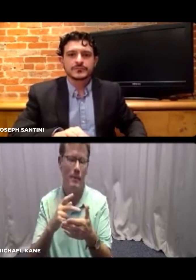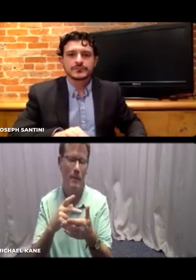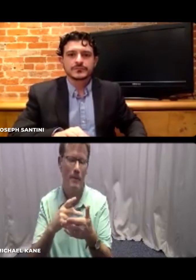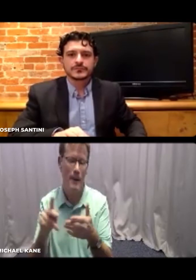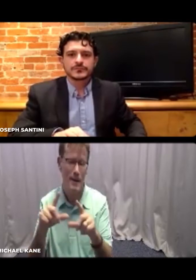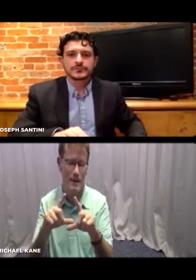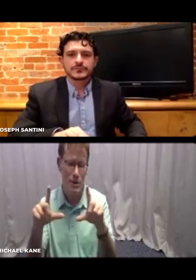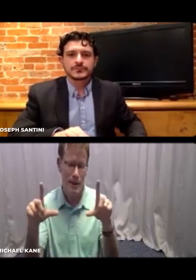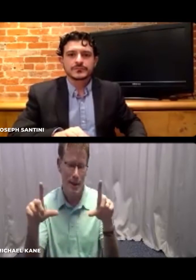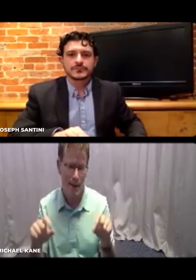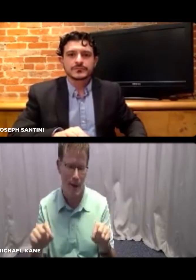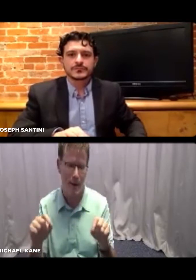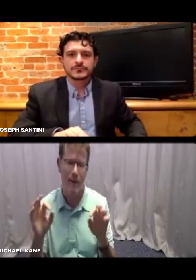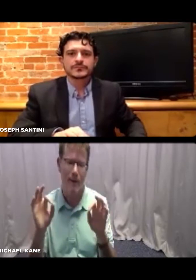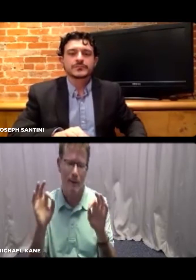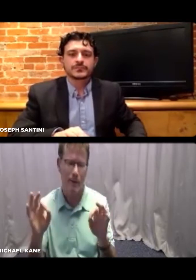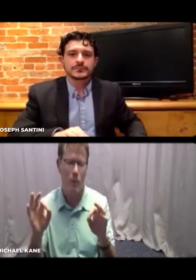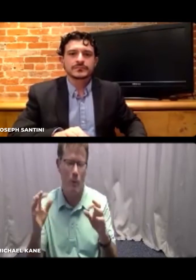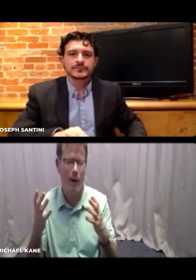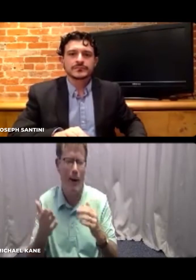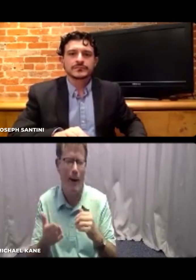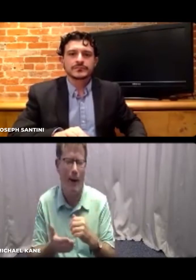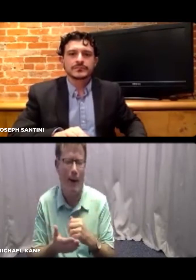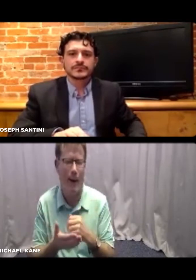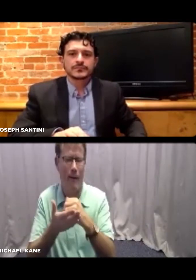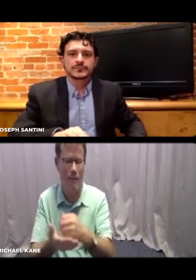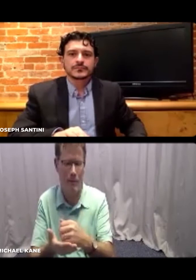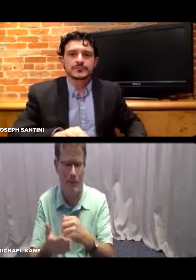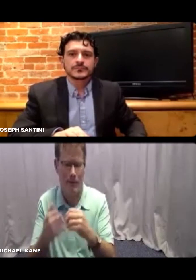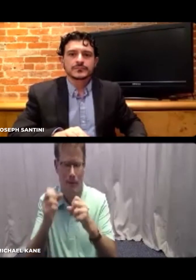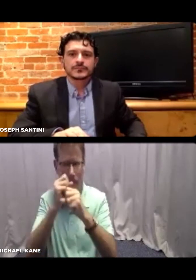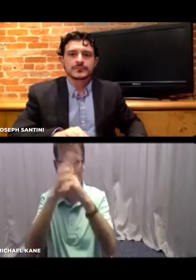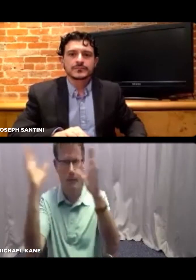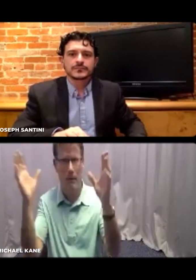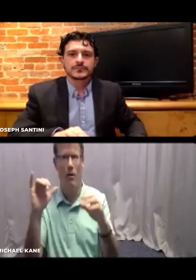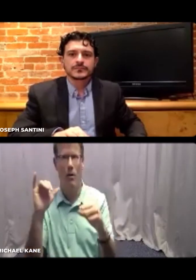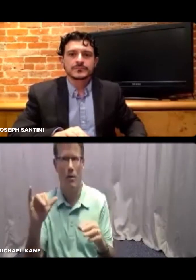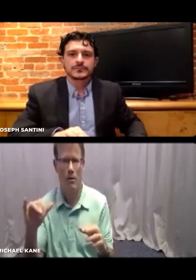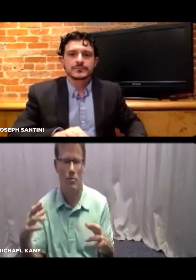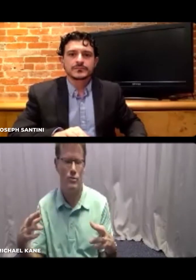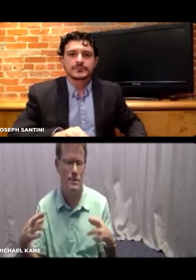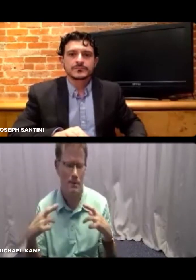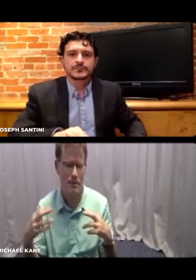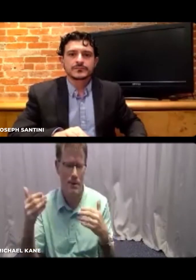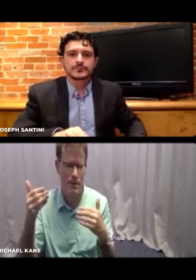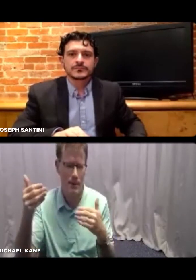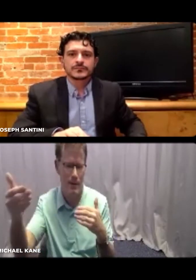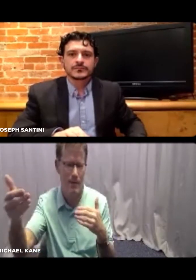and to learn that, to learn what it's like to get a paycheck,